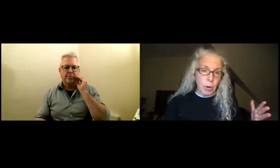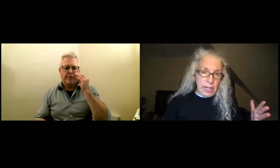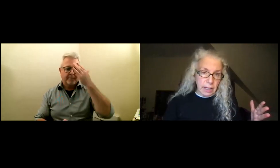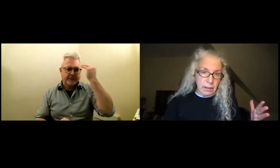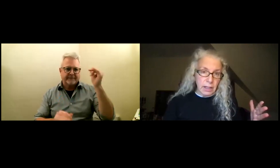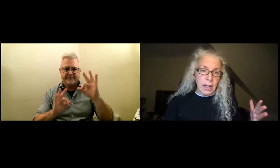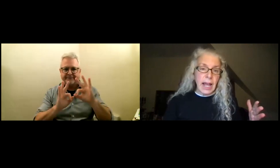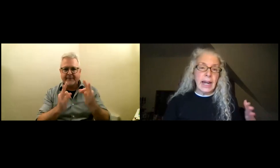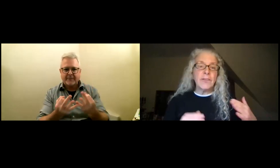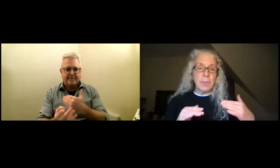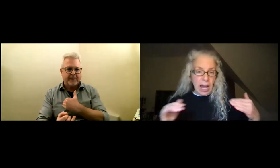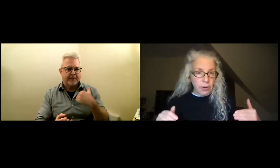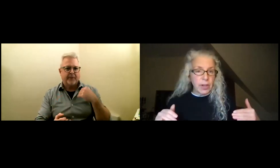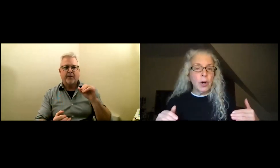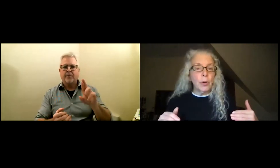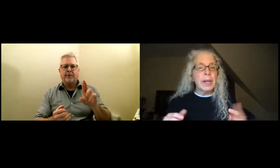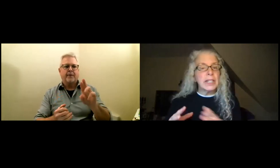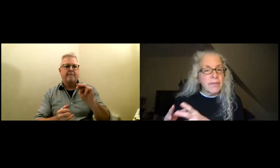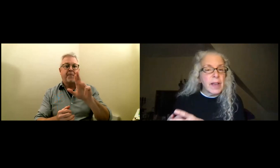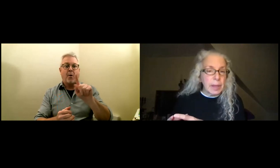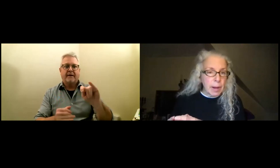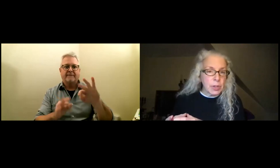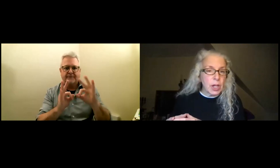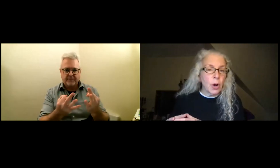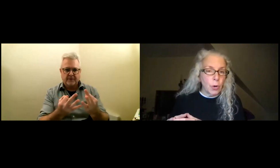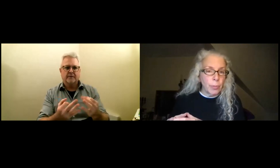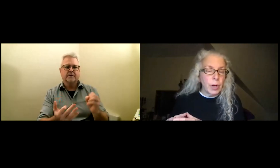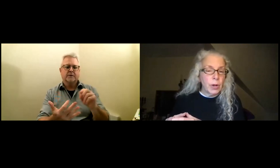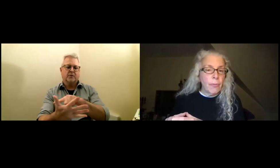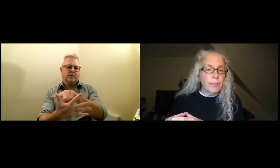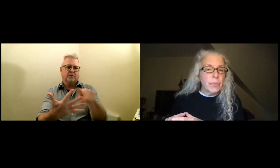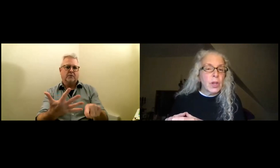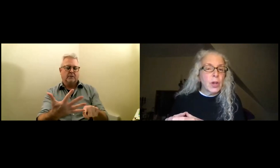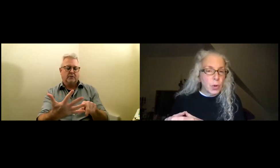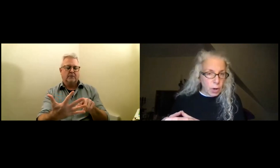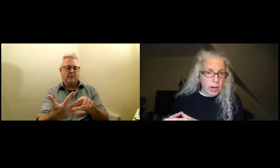or a motel and have to be out of their home because of family members at home